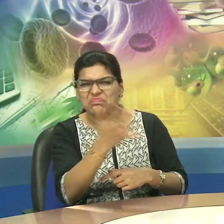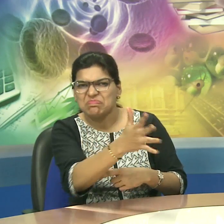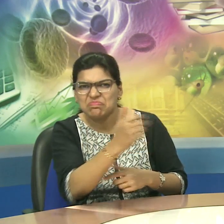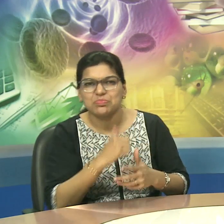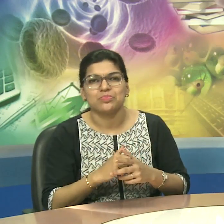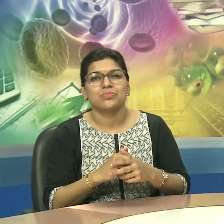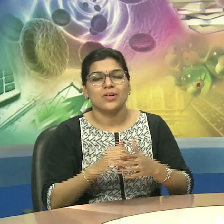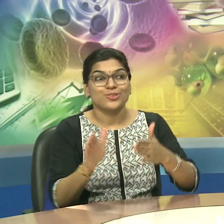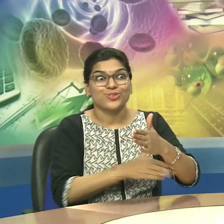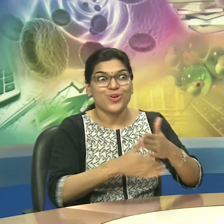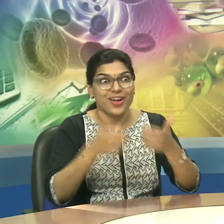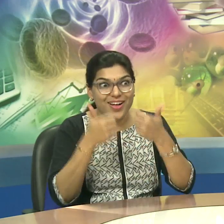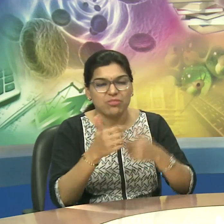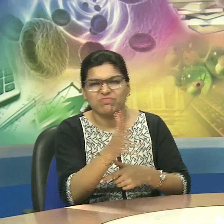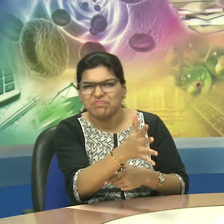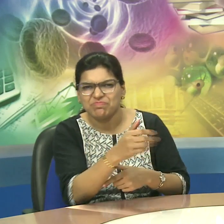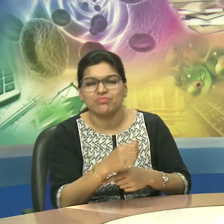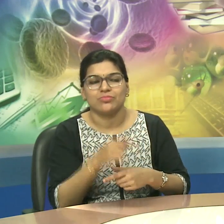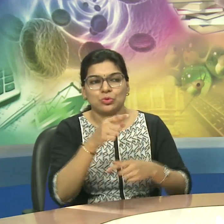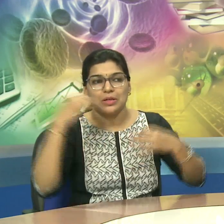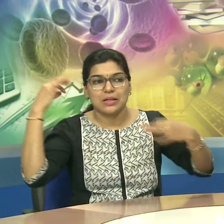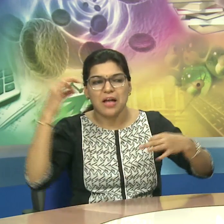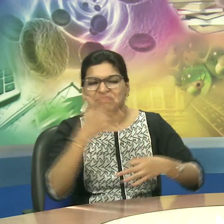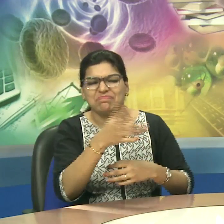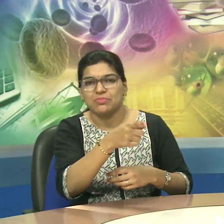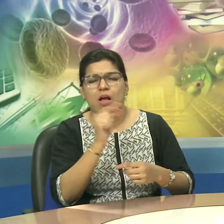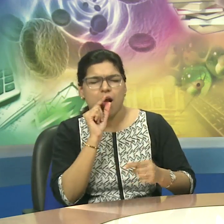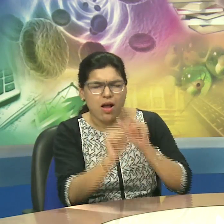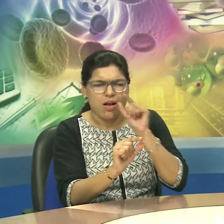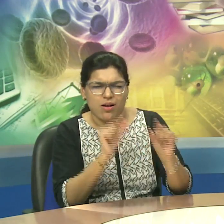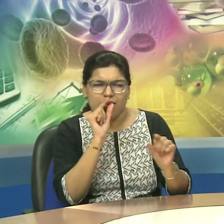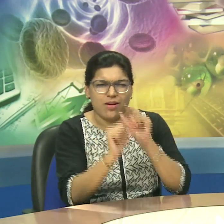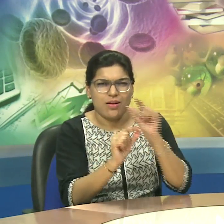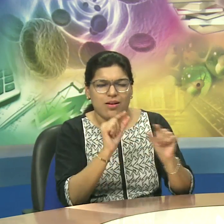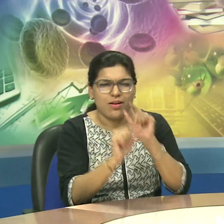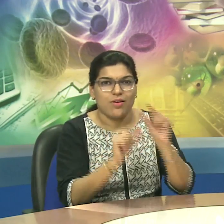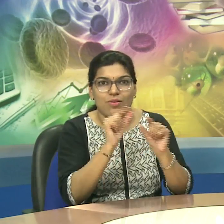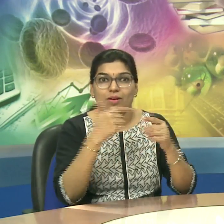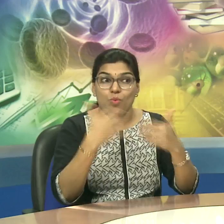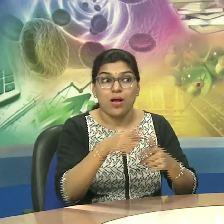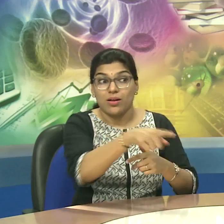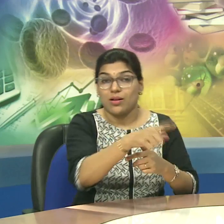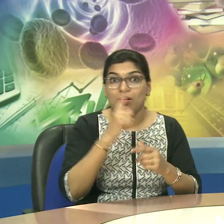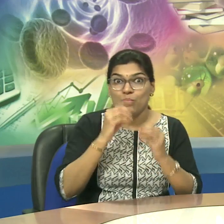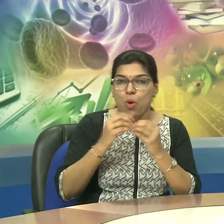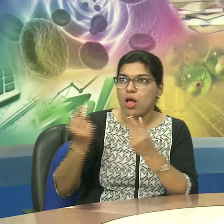no beauty, you can't talk, you can't sing, you can't dance." So these words he